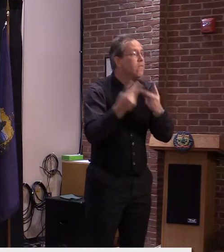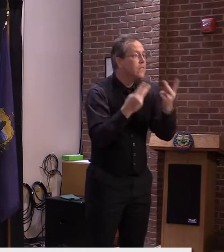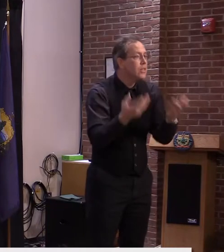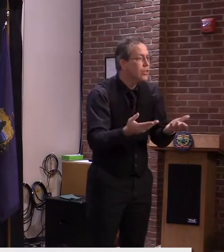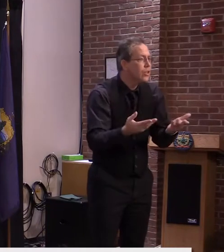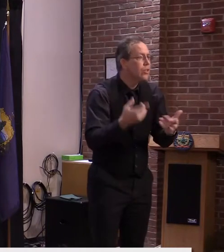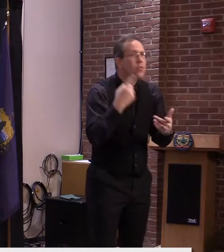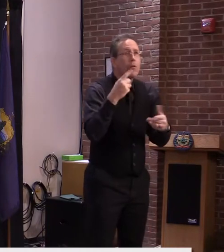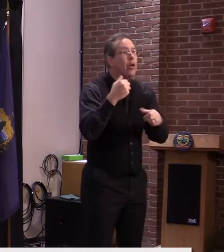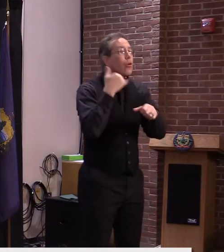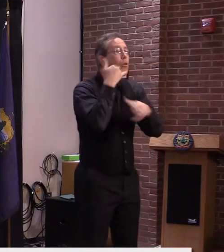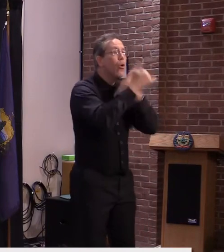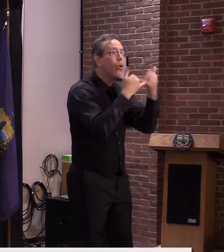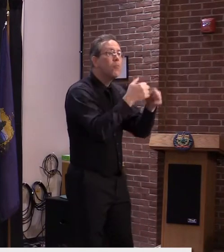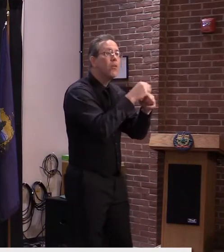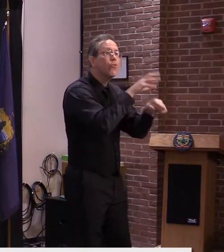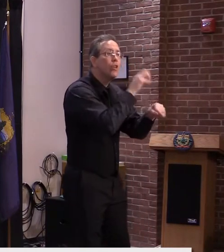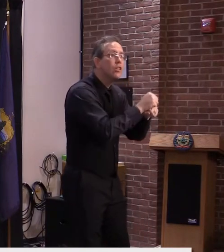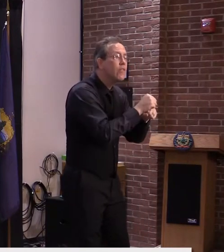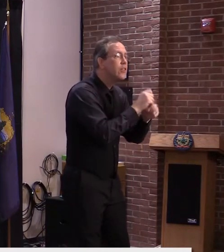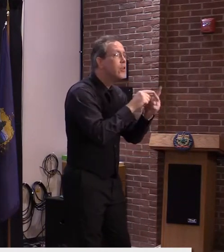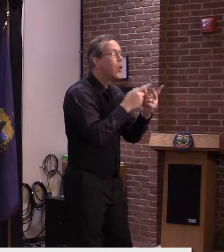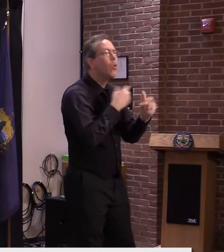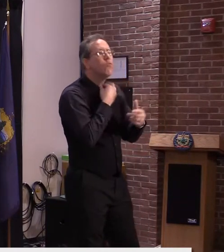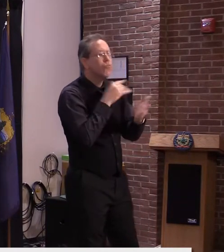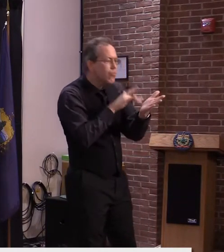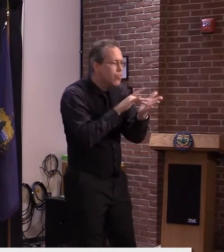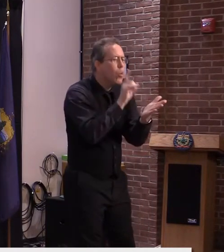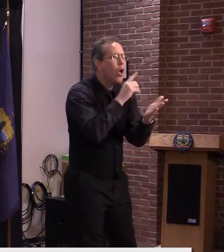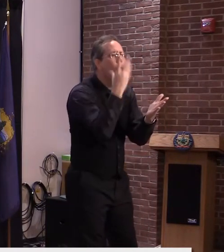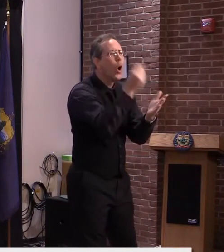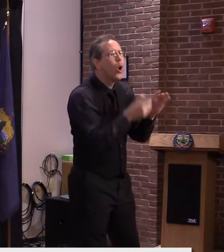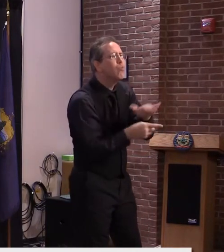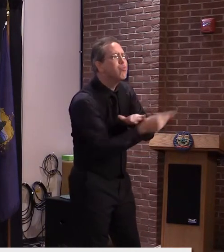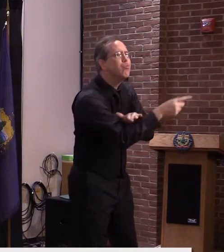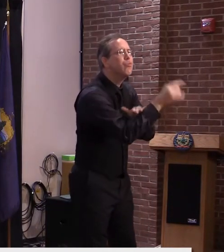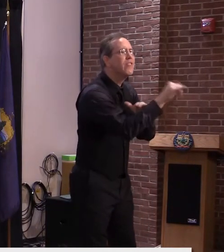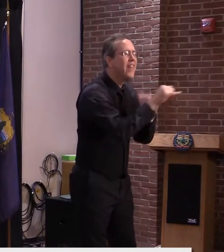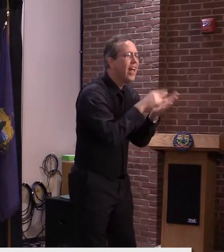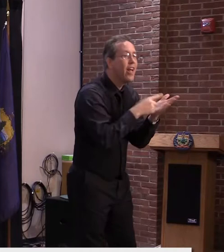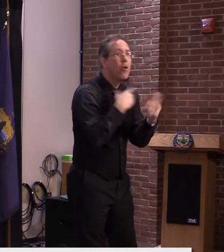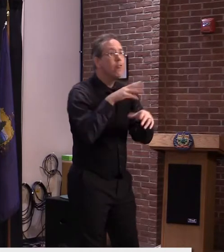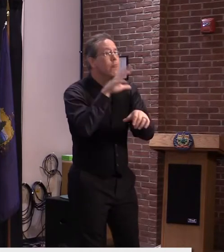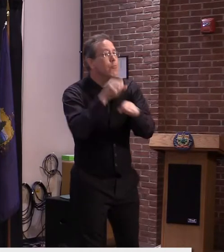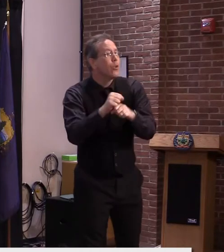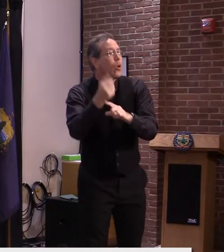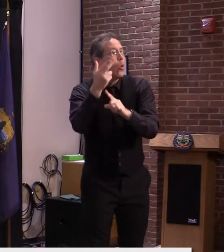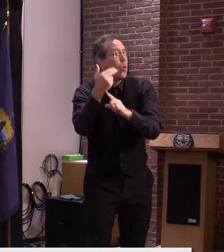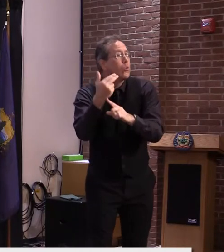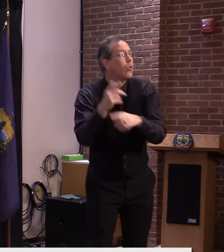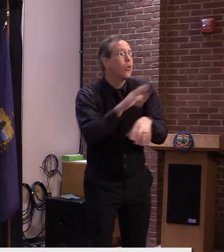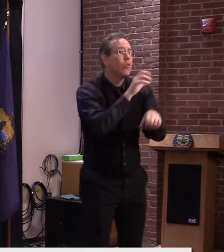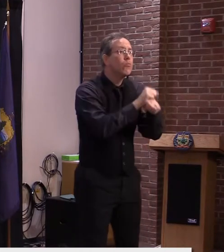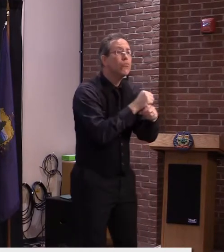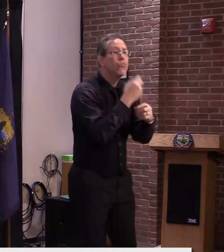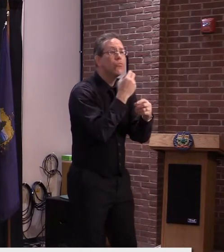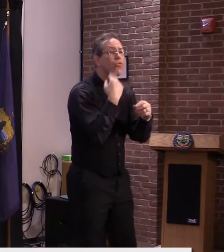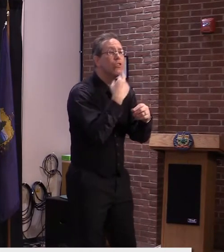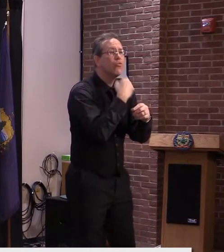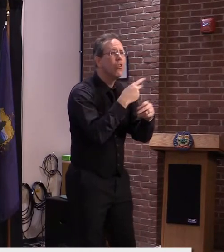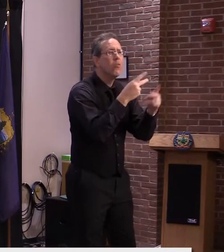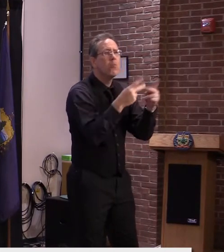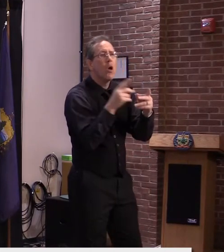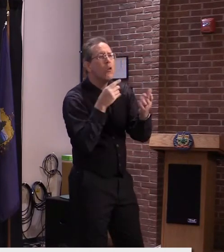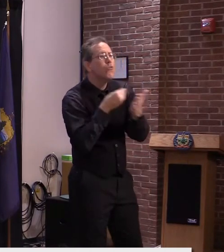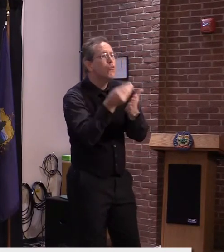attractions. Visitors expect connectivity. Tourists enjoy sharing their Vermont experience in real time with family and